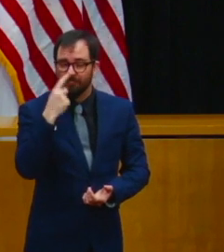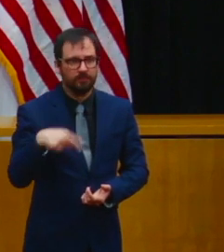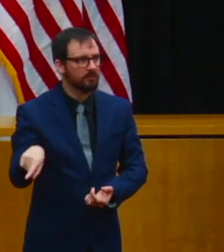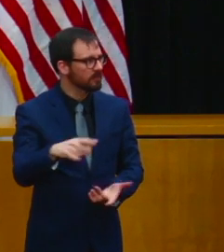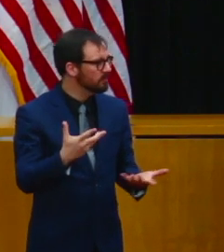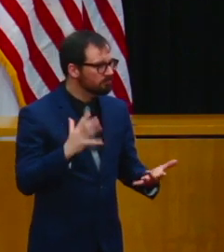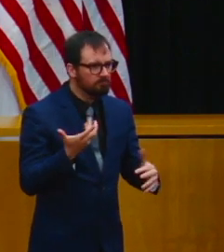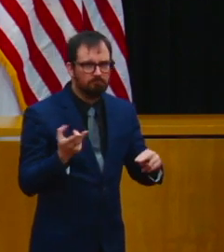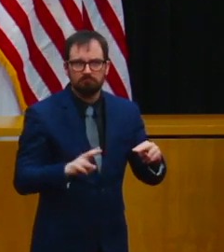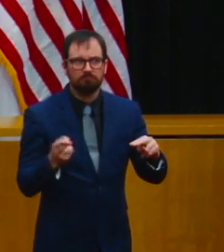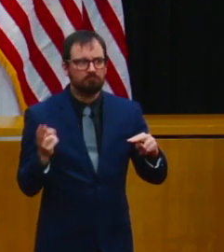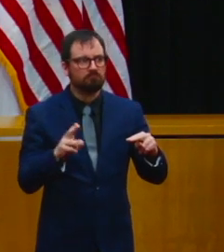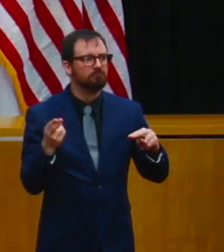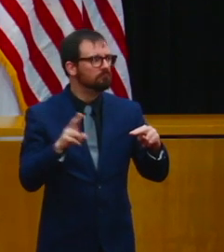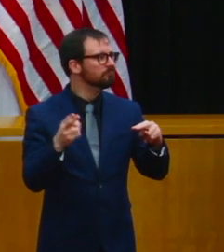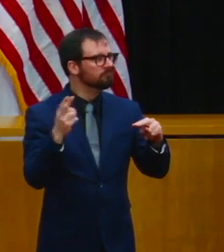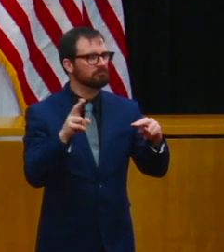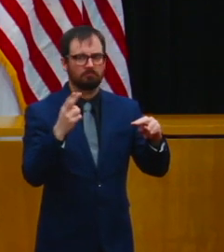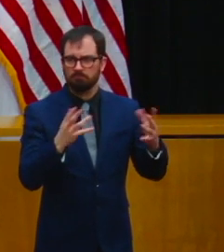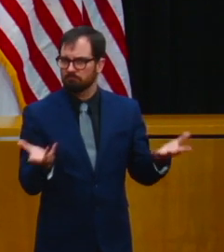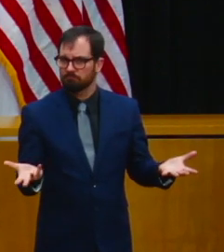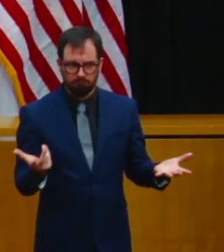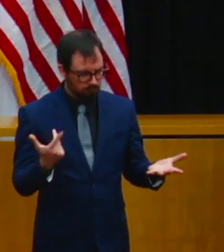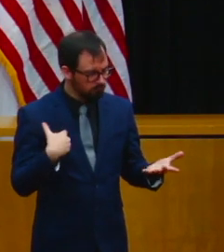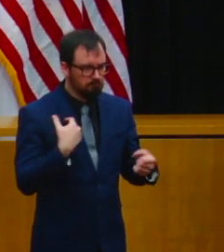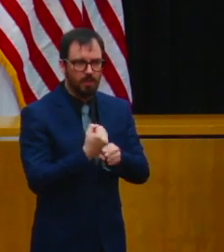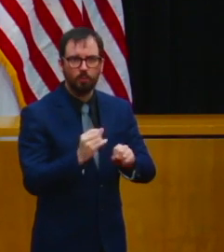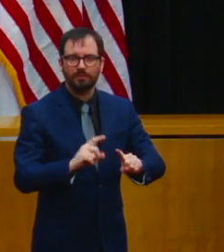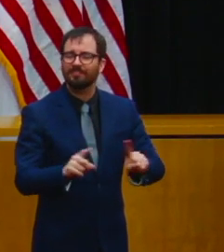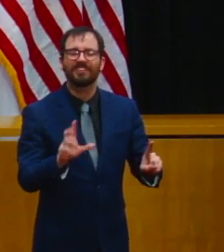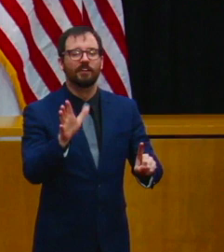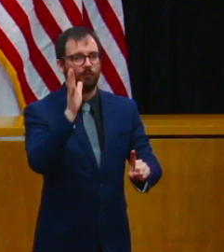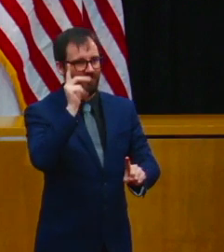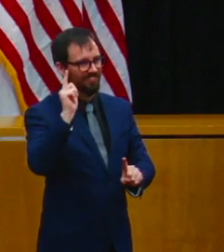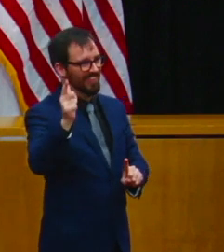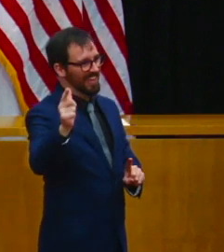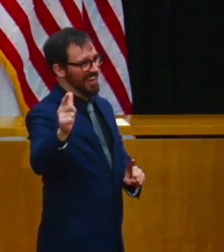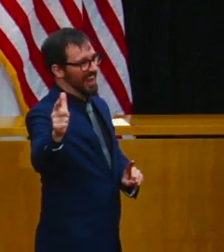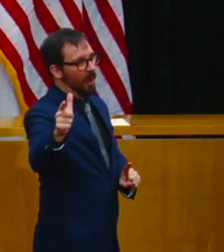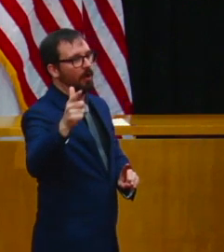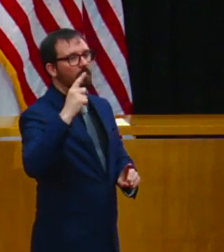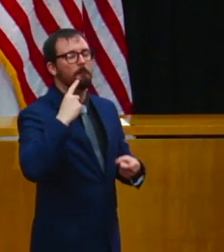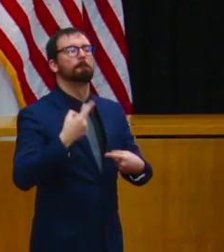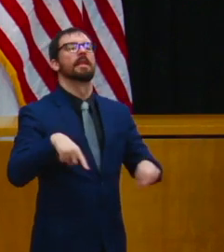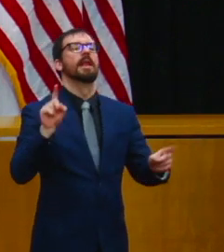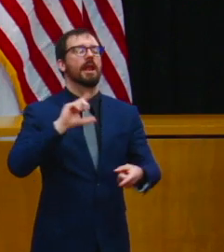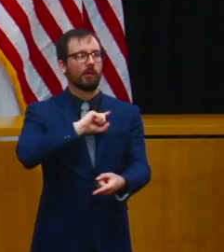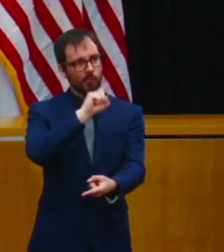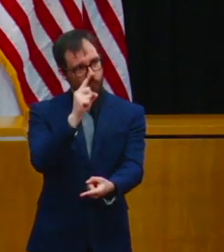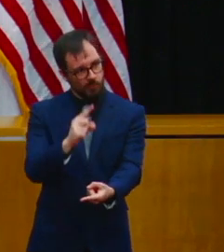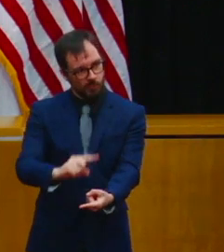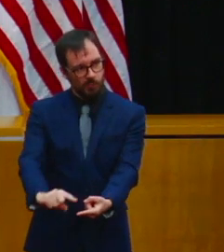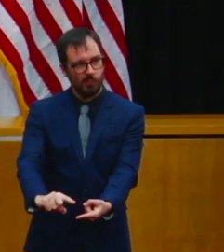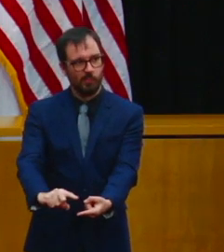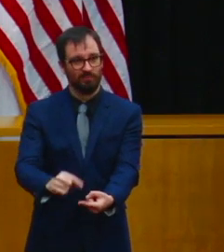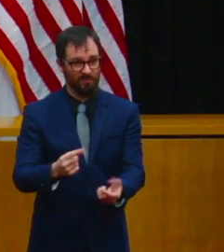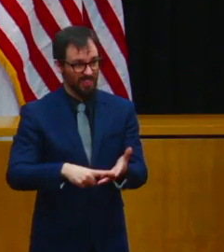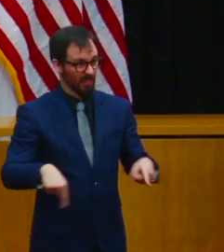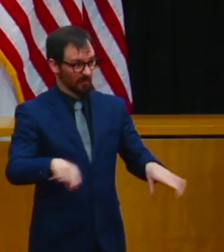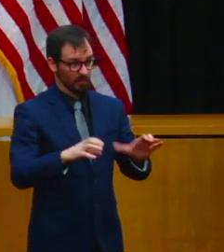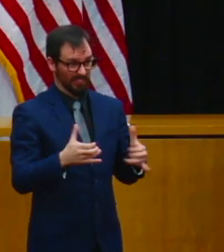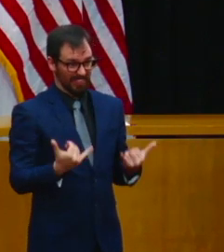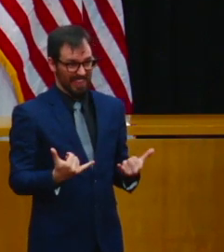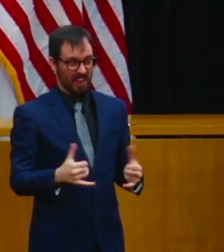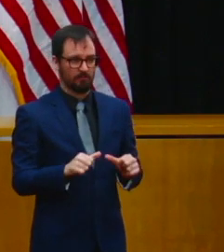They can't protect us from difficult days like yesterday, but they will benefit our Commonwealth and the people in the weeks and months ahead. So a couple